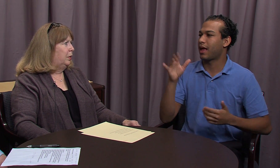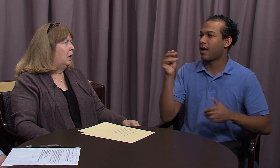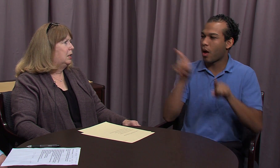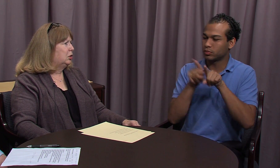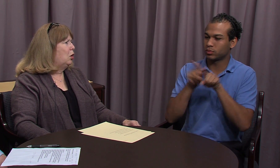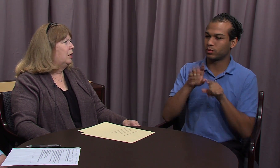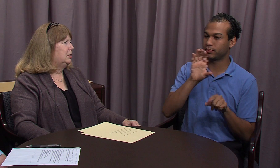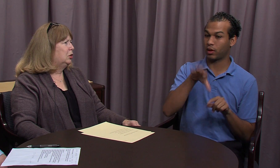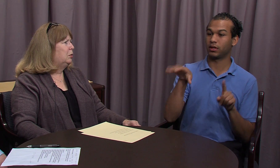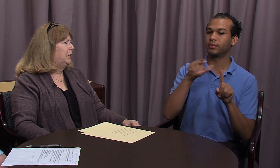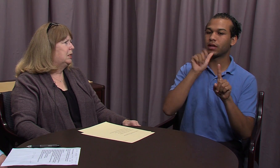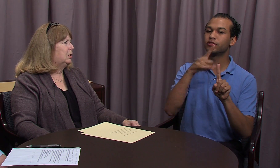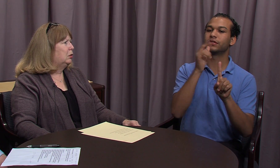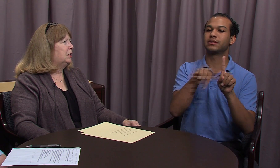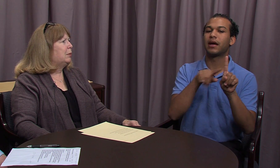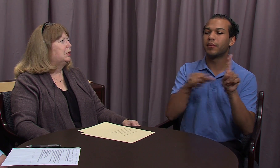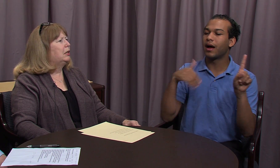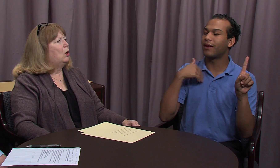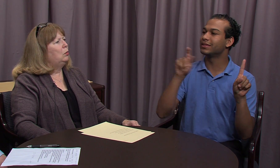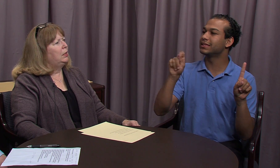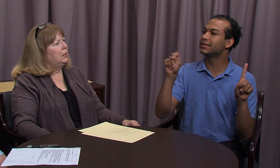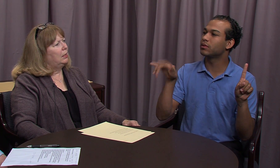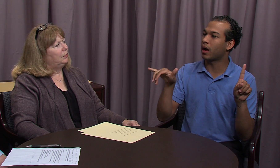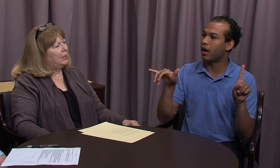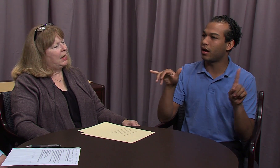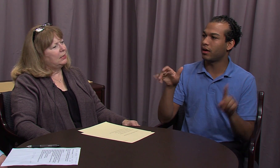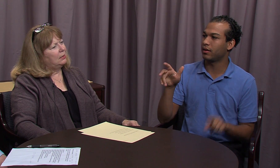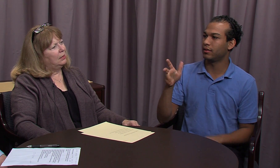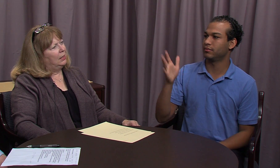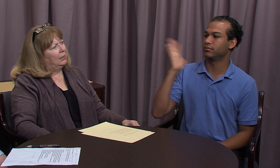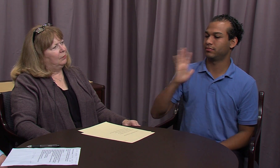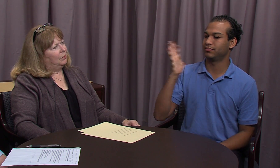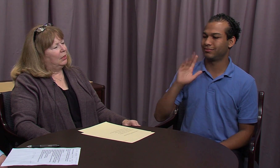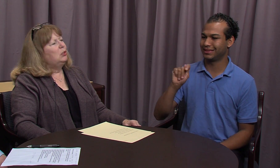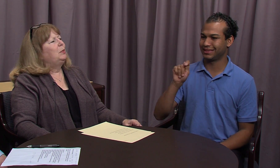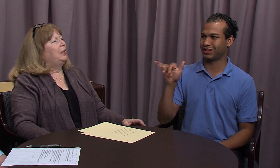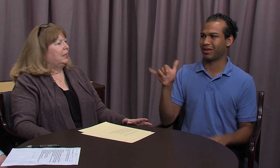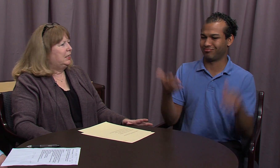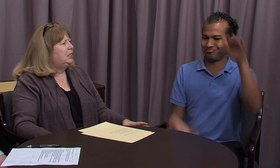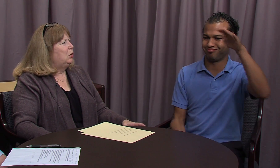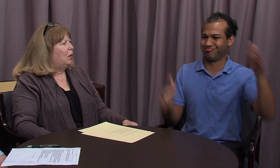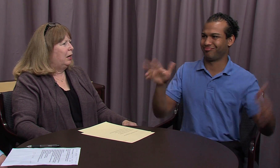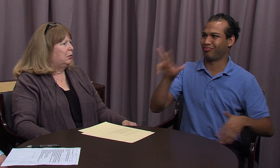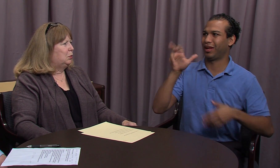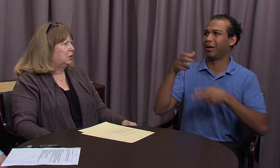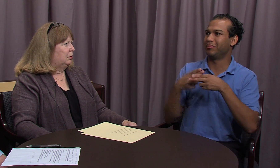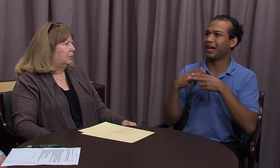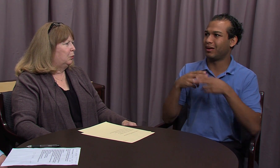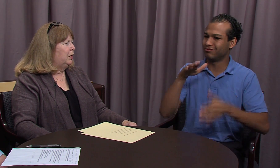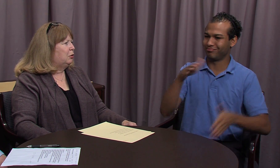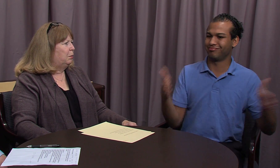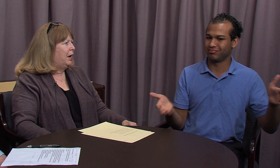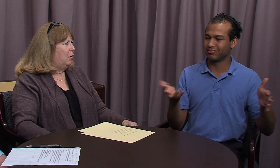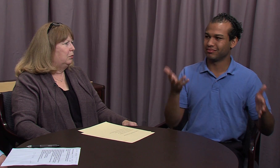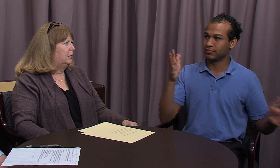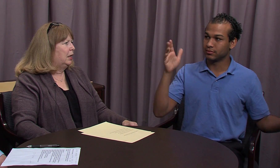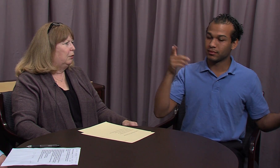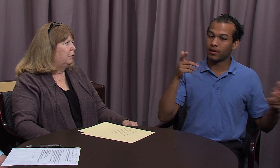on. It's good because the closed captioning not only it has. There used to be like a TTY, which was a 300-pound telephone